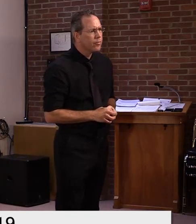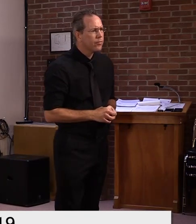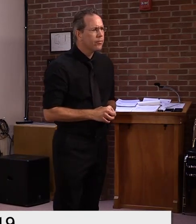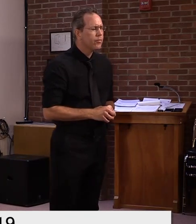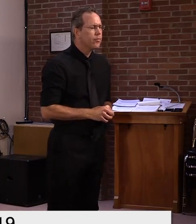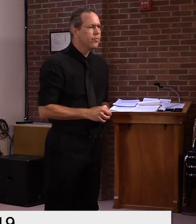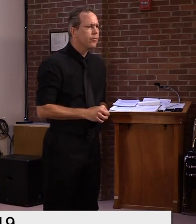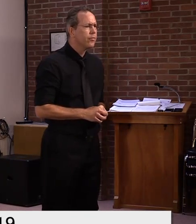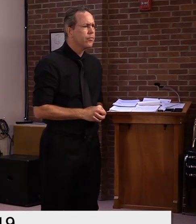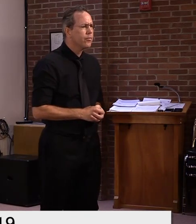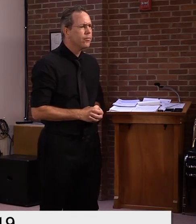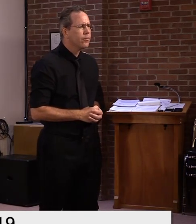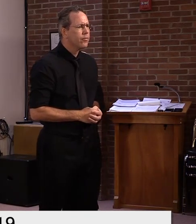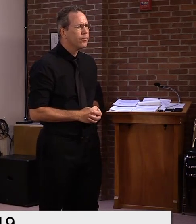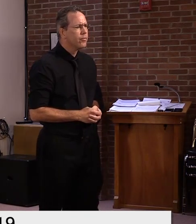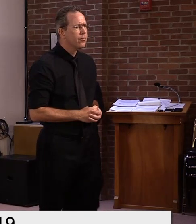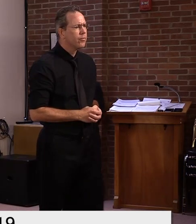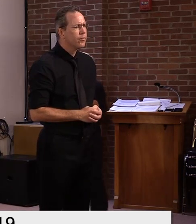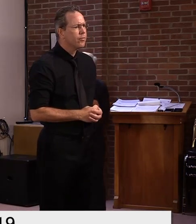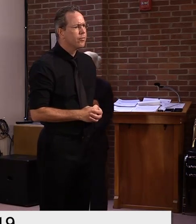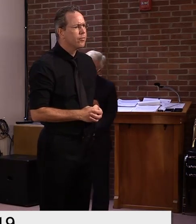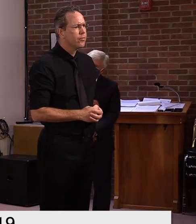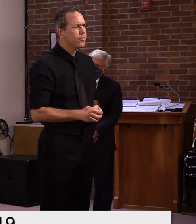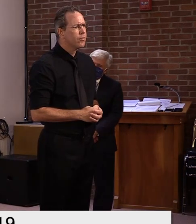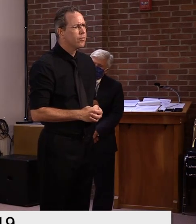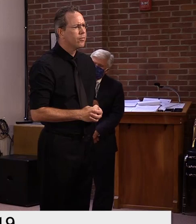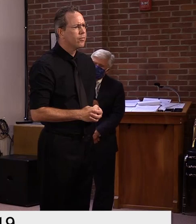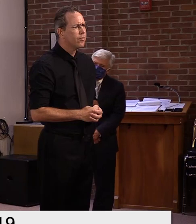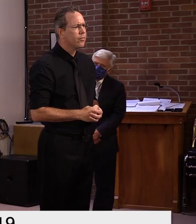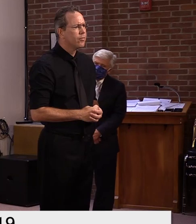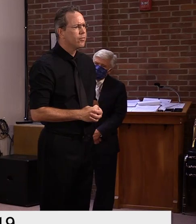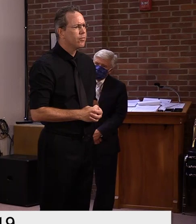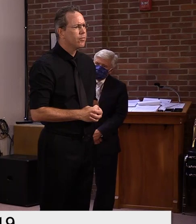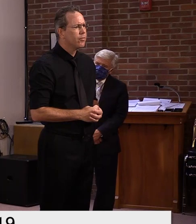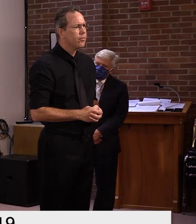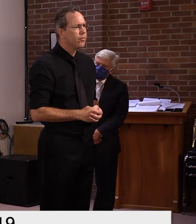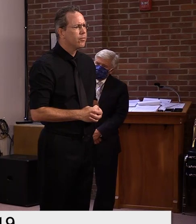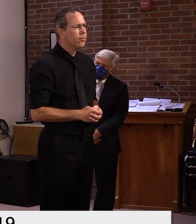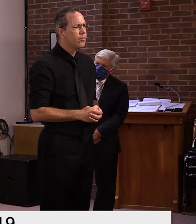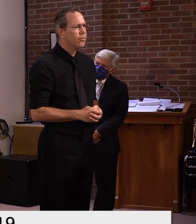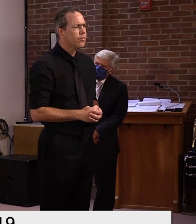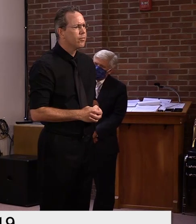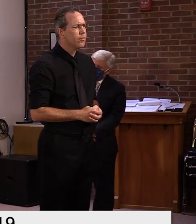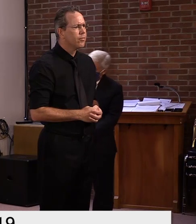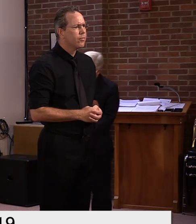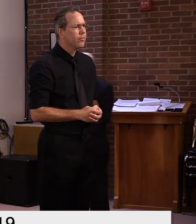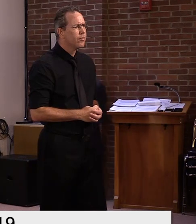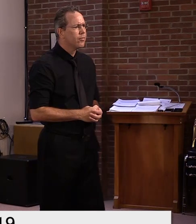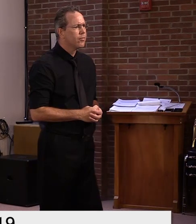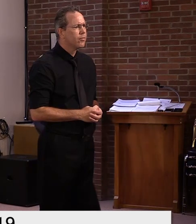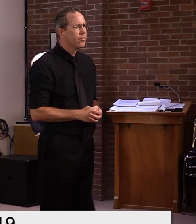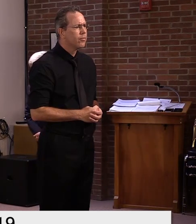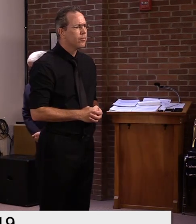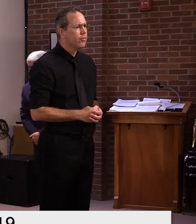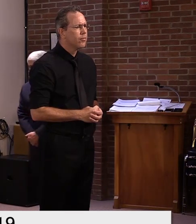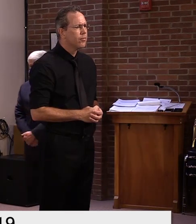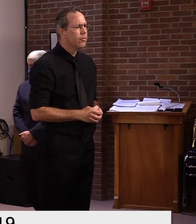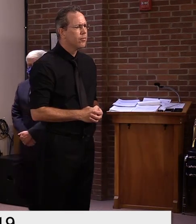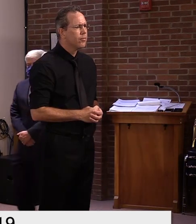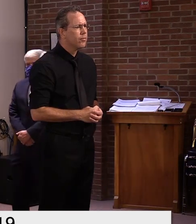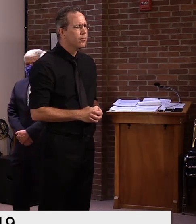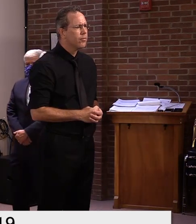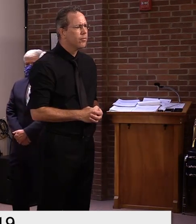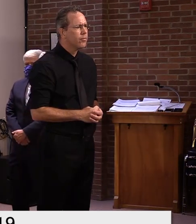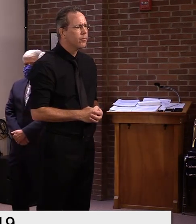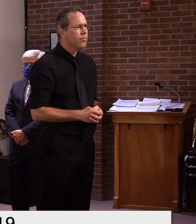for a subcontractor of Dale, and apparently does not qualify for the essential worker grant, even